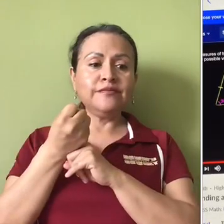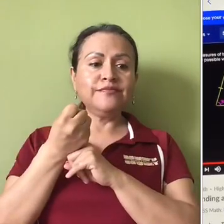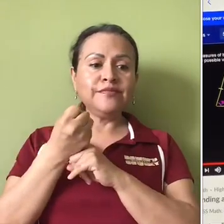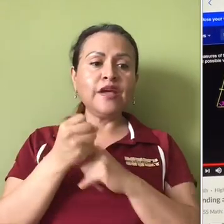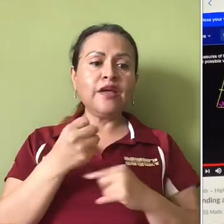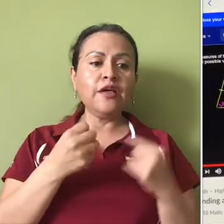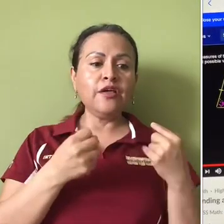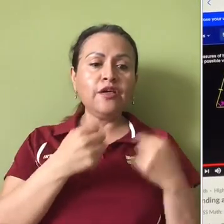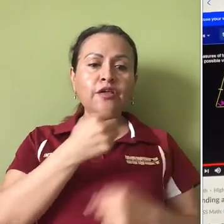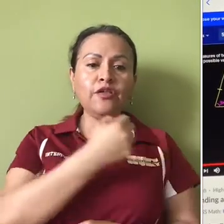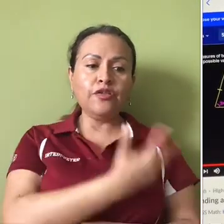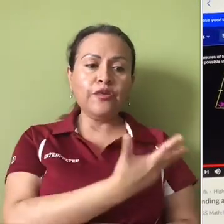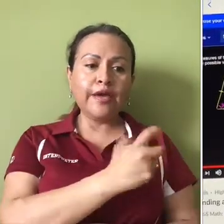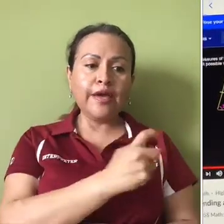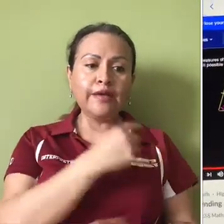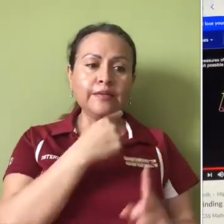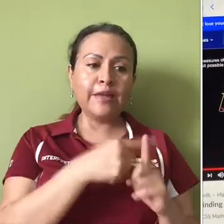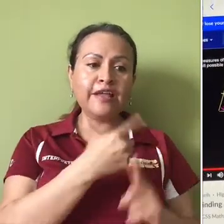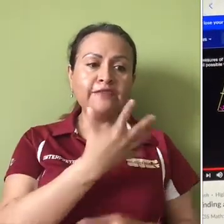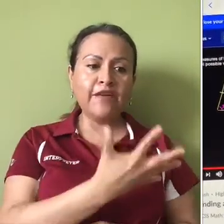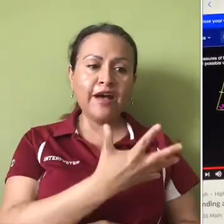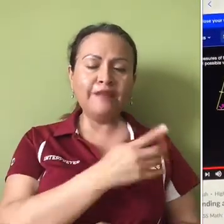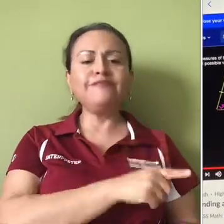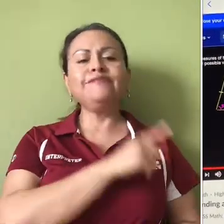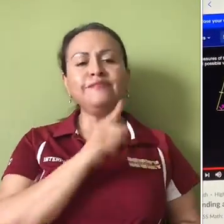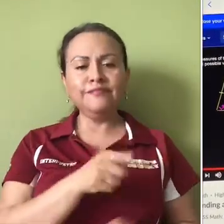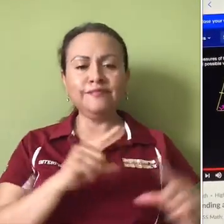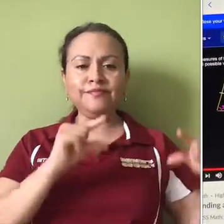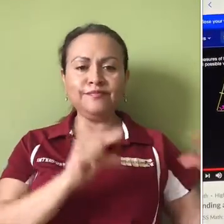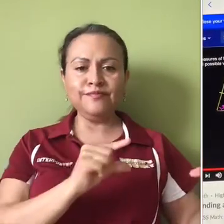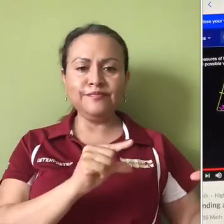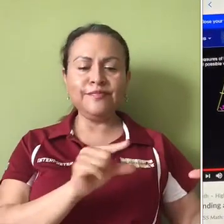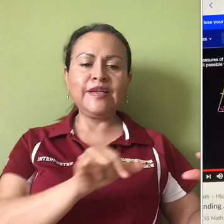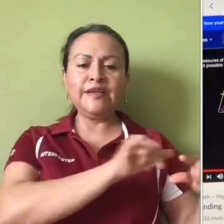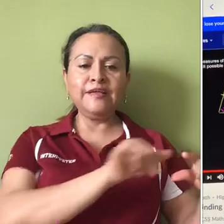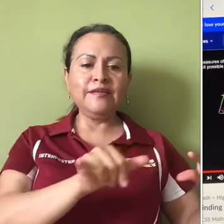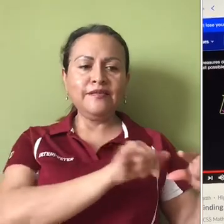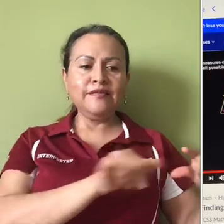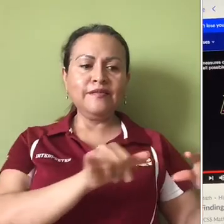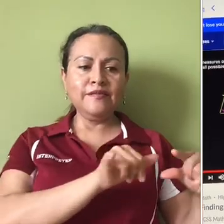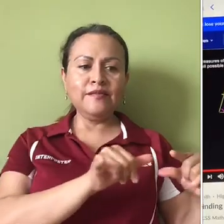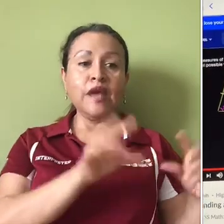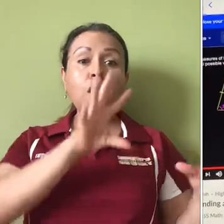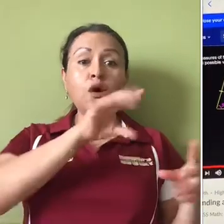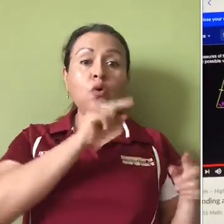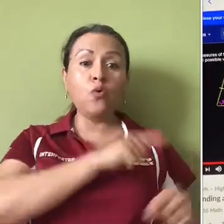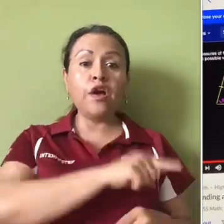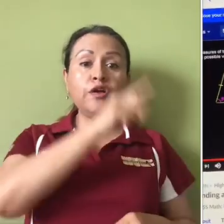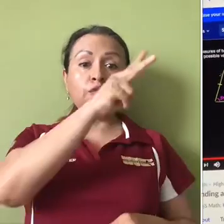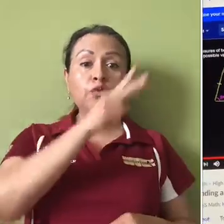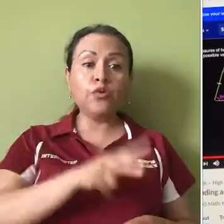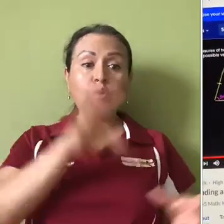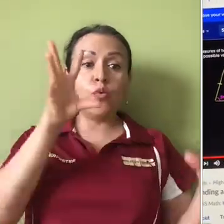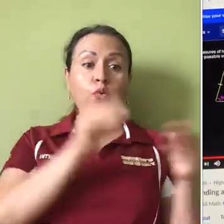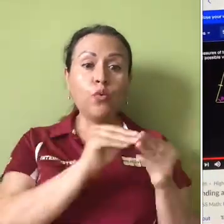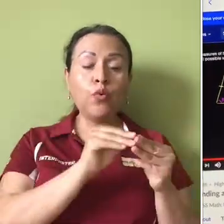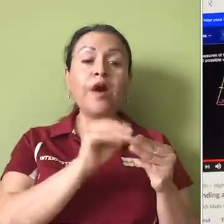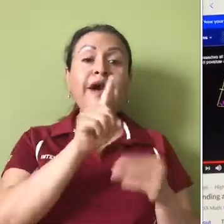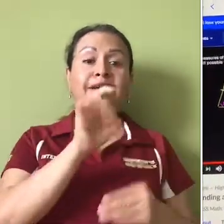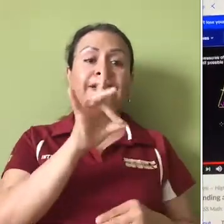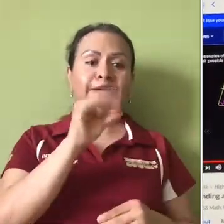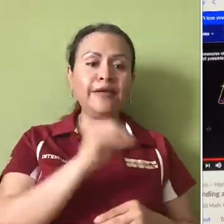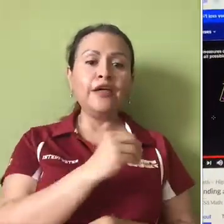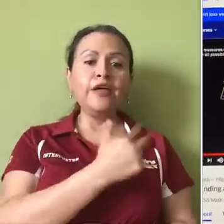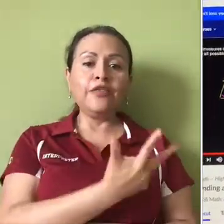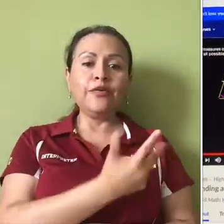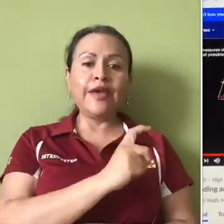plus 5, so is this base angle. And then we know that all three of these are going to have to add up to 180 degrees. So we get 3x plus